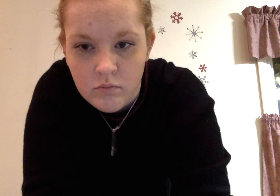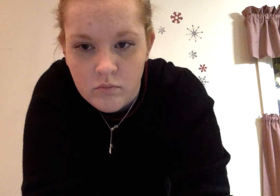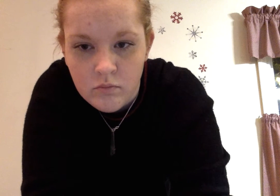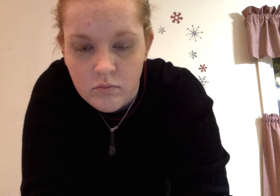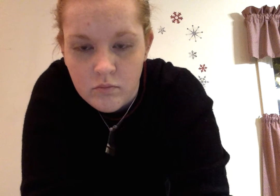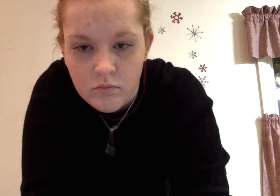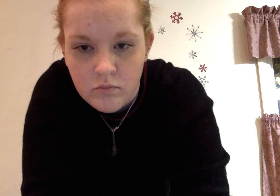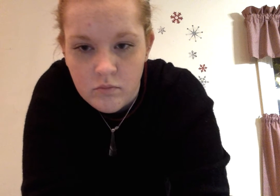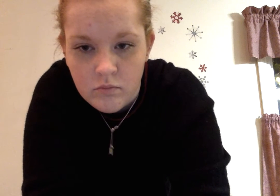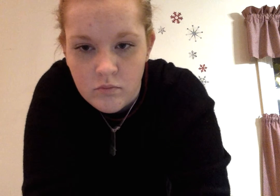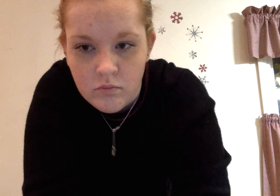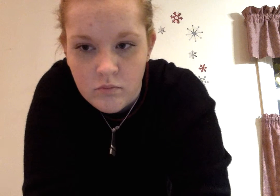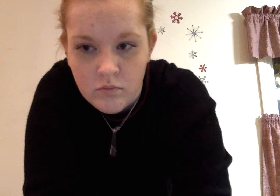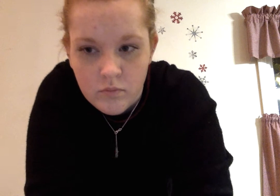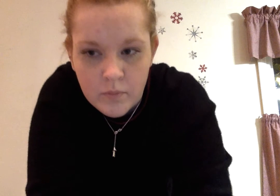a lecture situation.